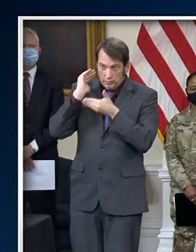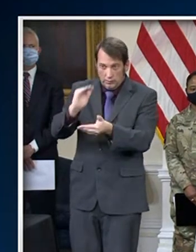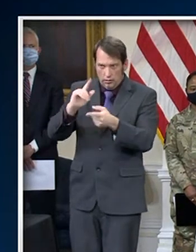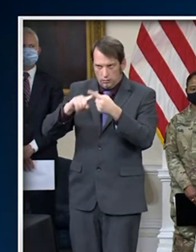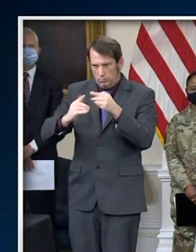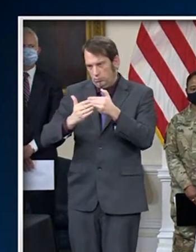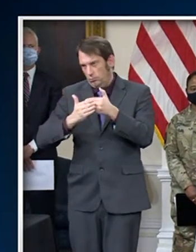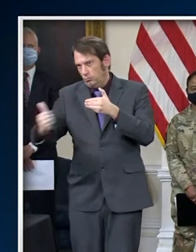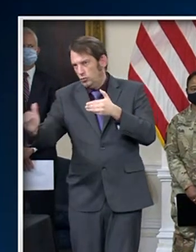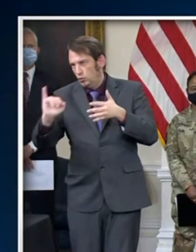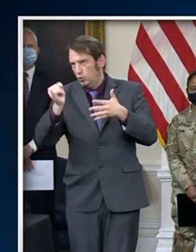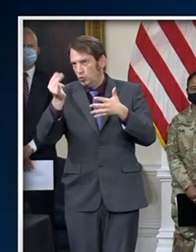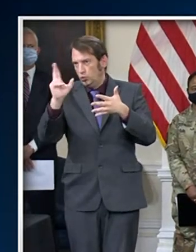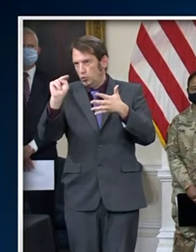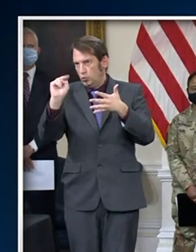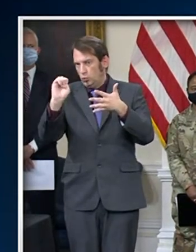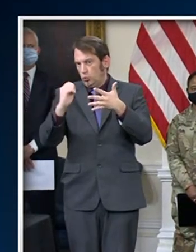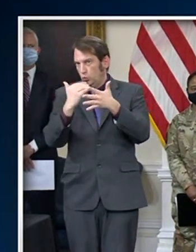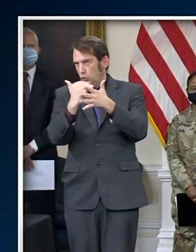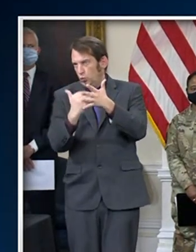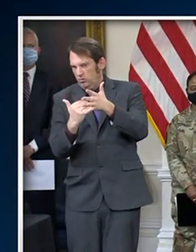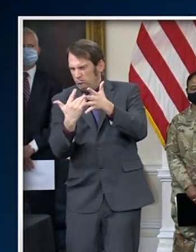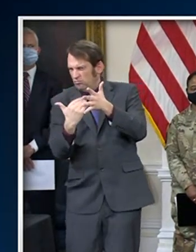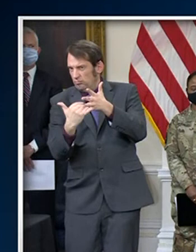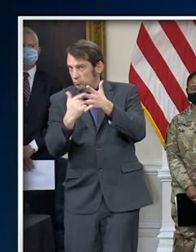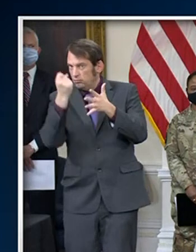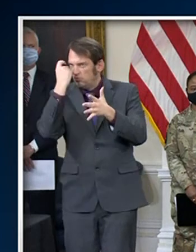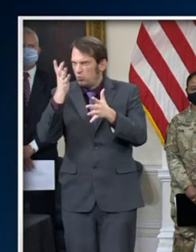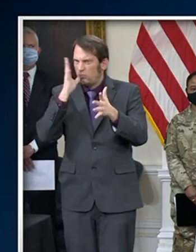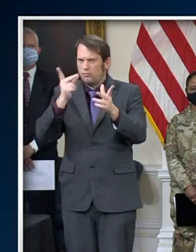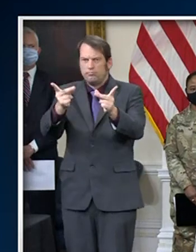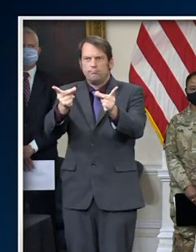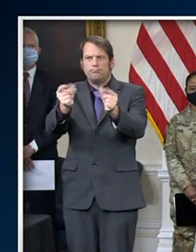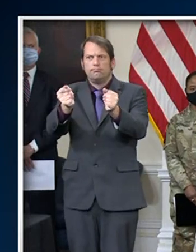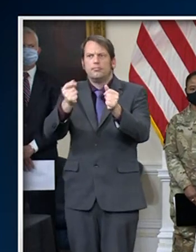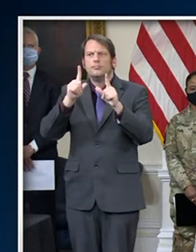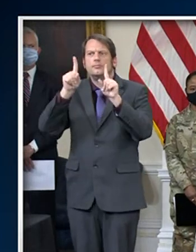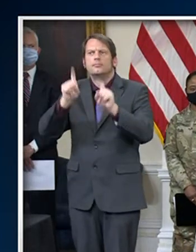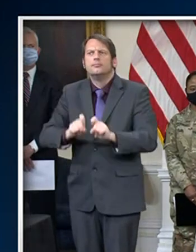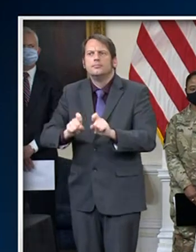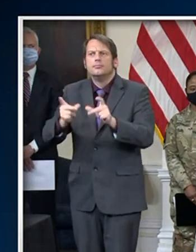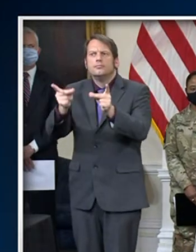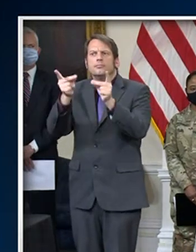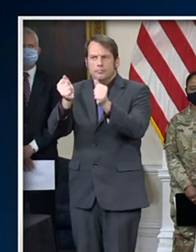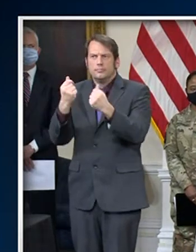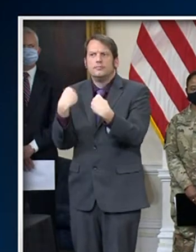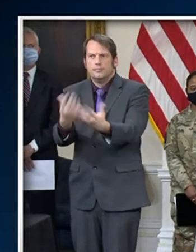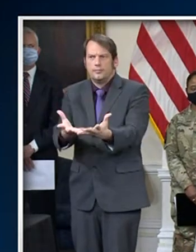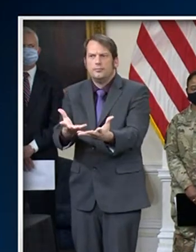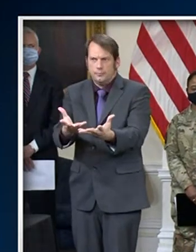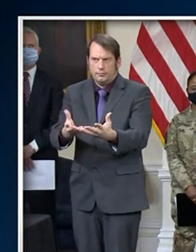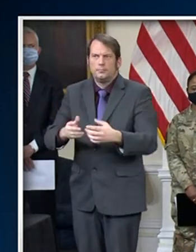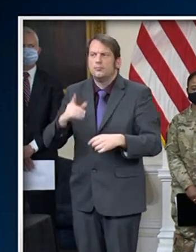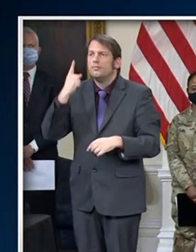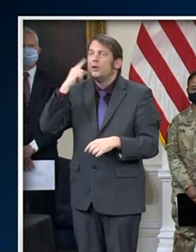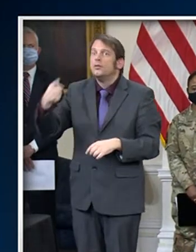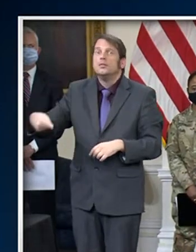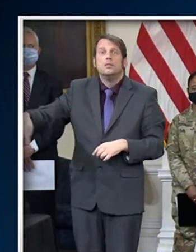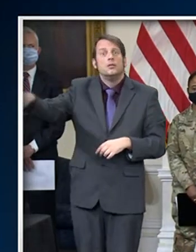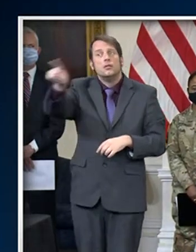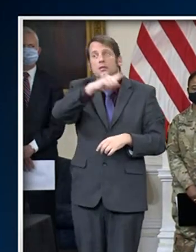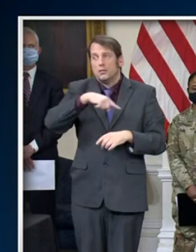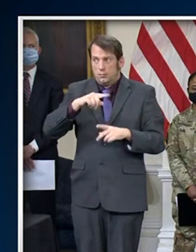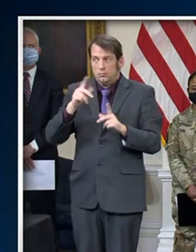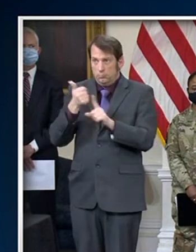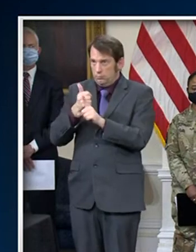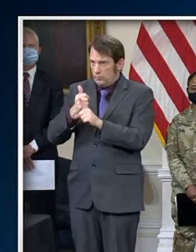antigen tests and full diagnostic testing, will be available to any public or non-public schools that